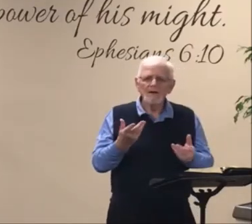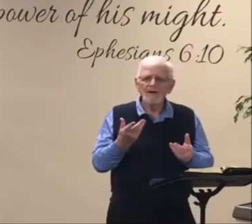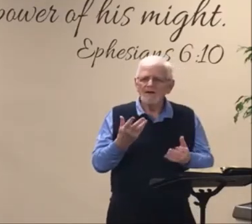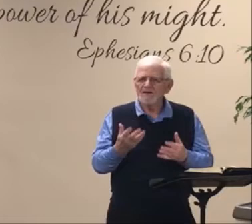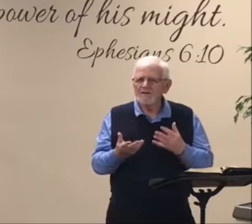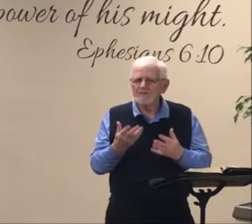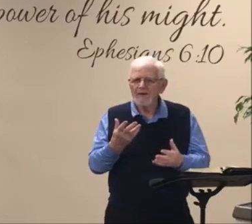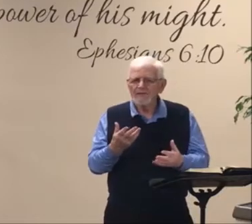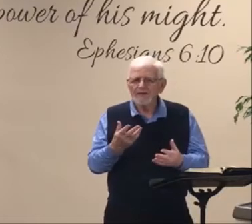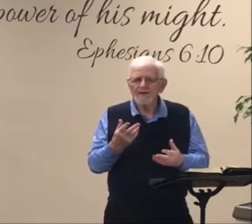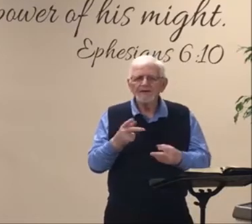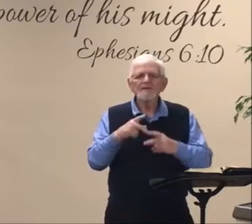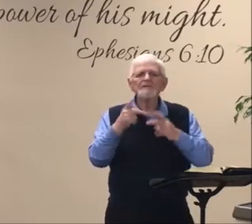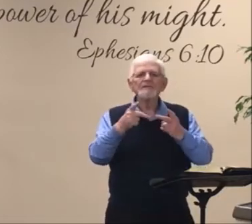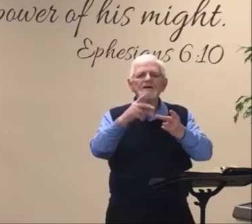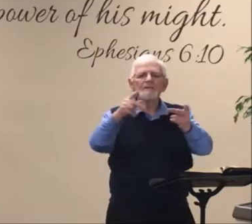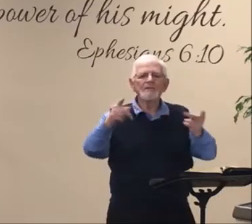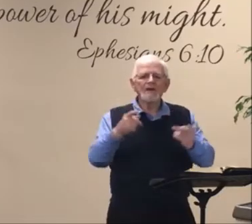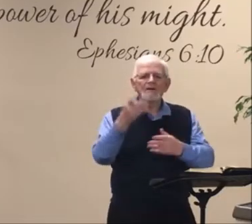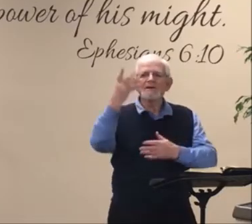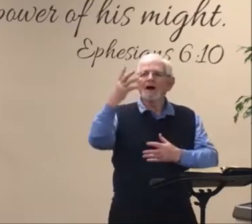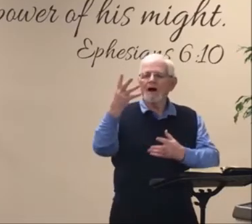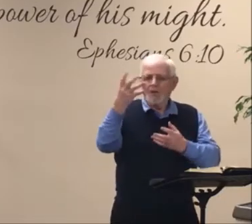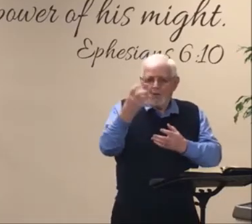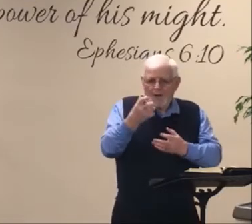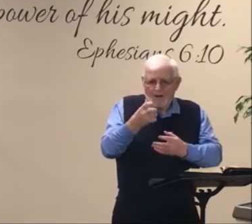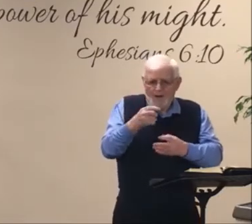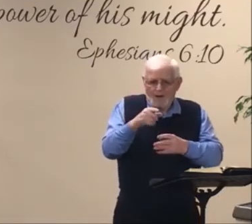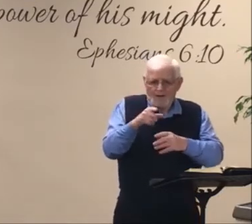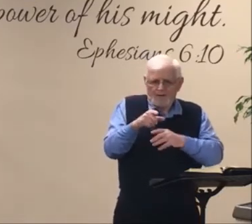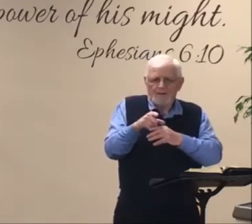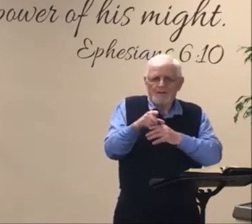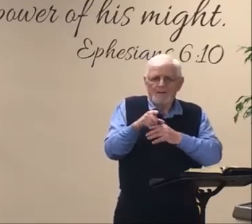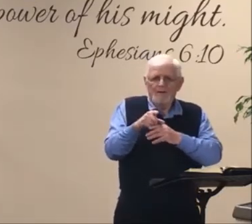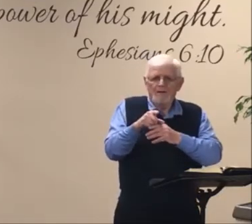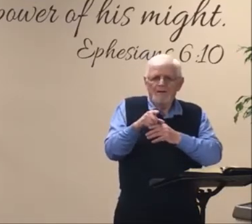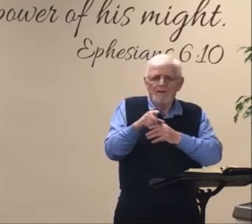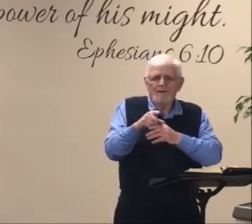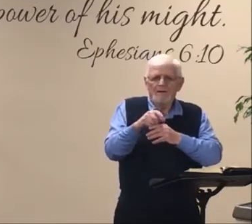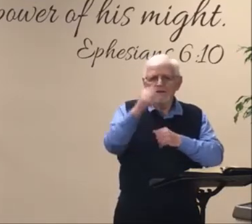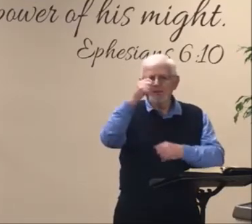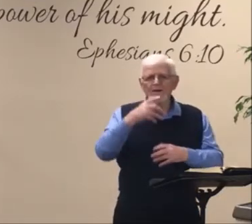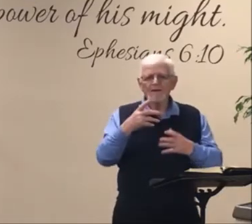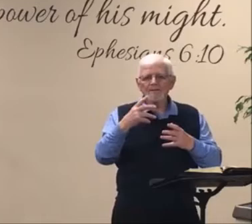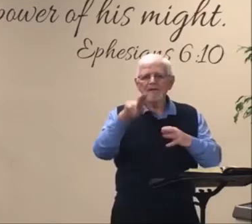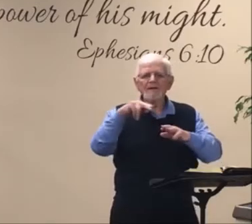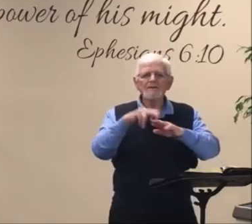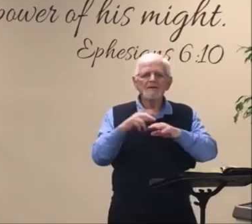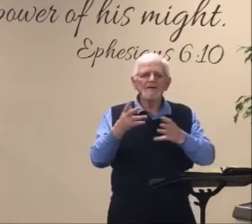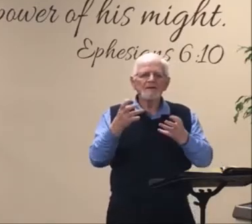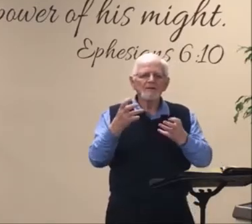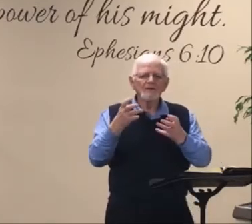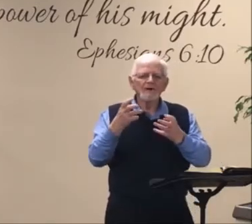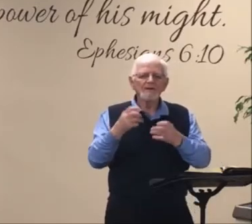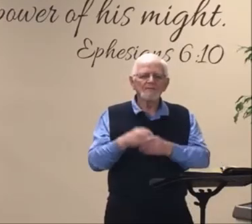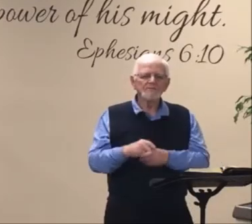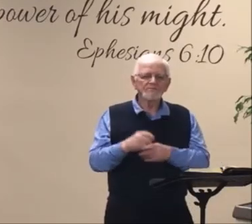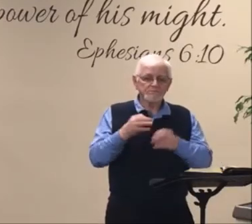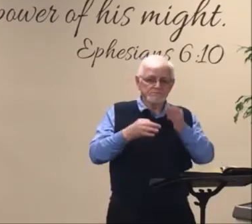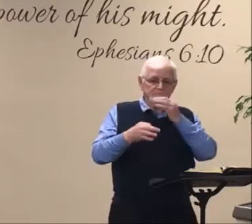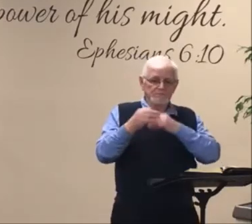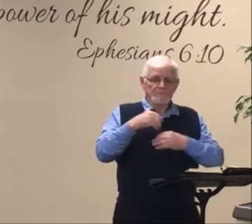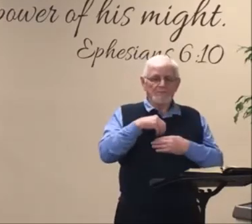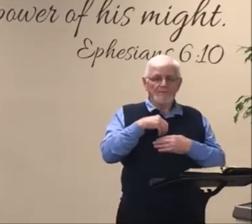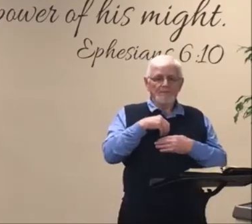might be the very place that God wants you. You know what men naturally want? Whether you're an introvert or an